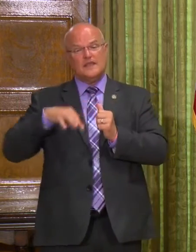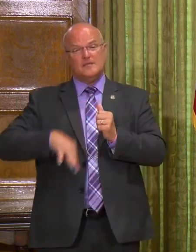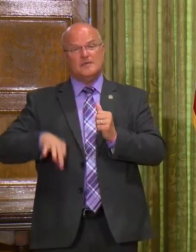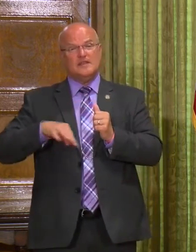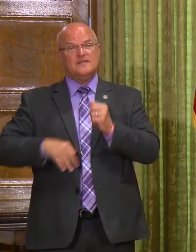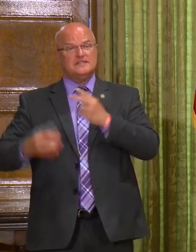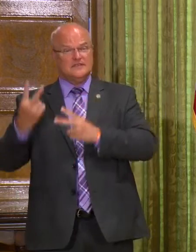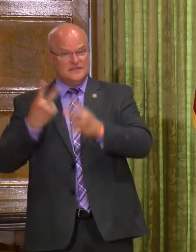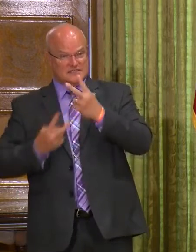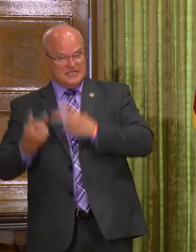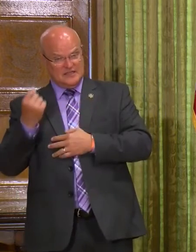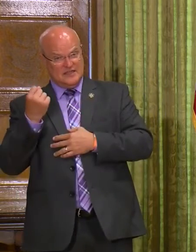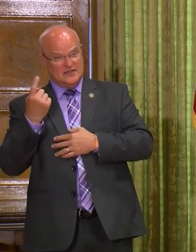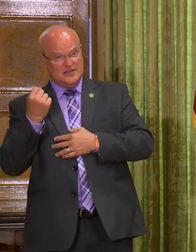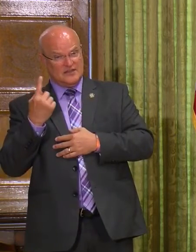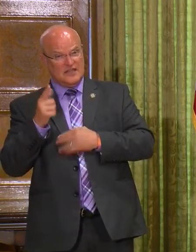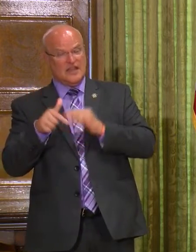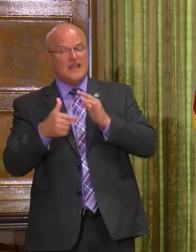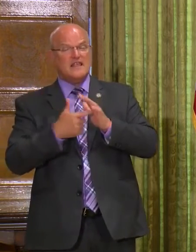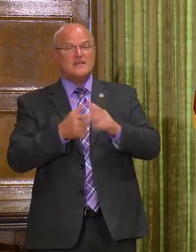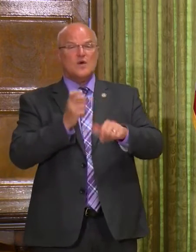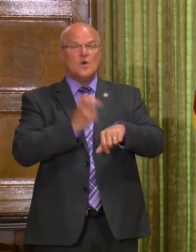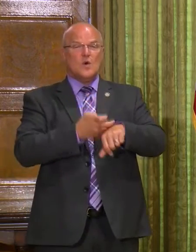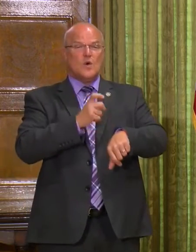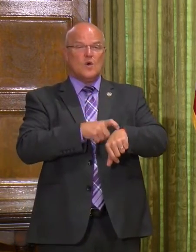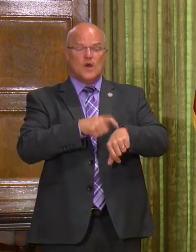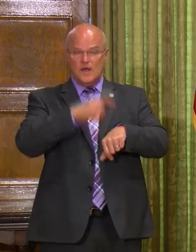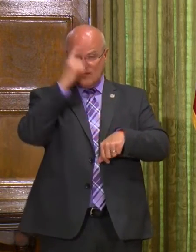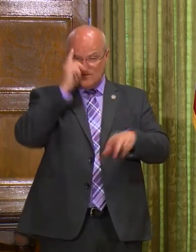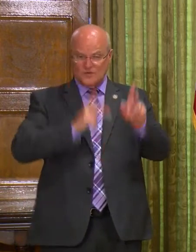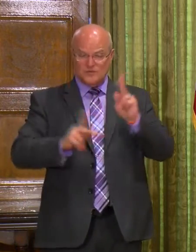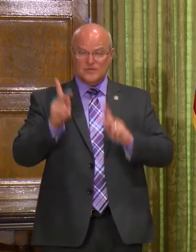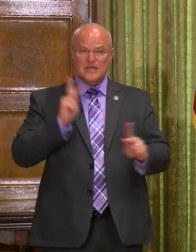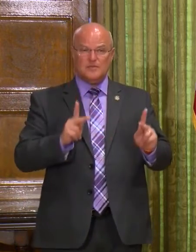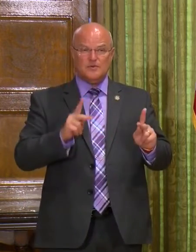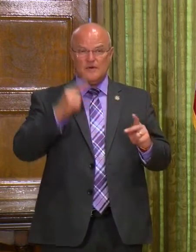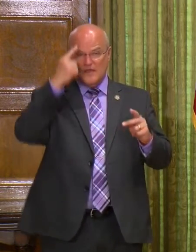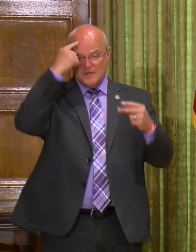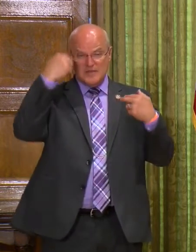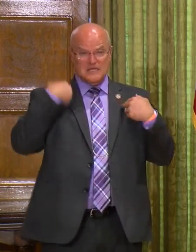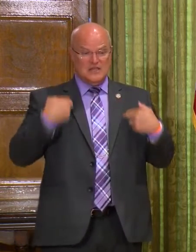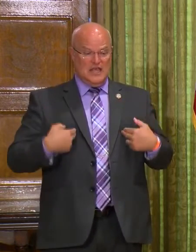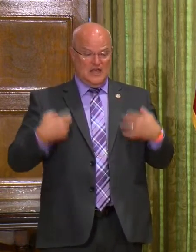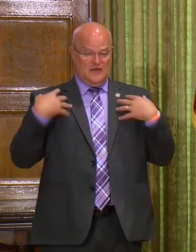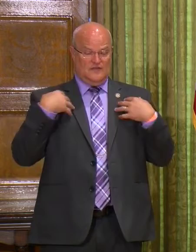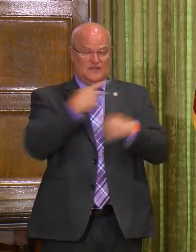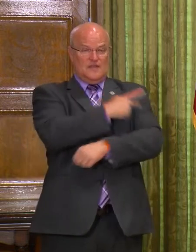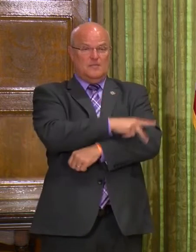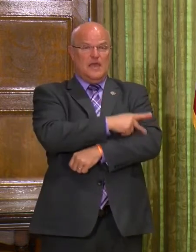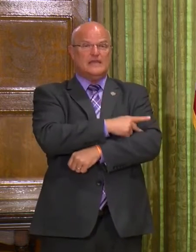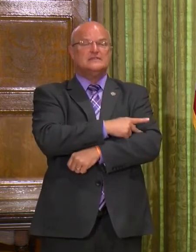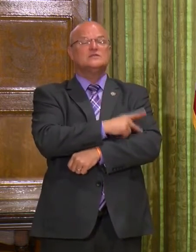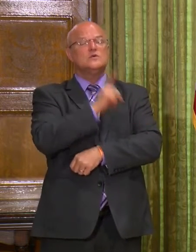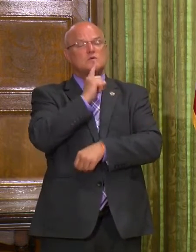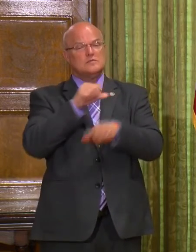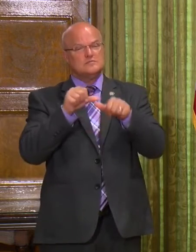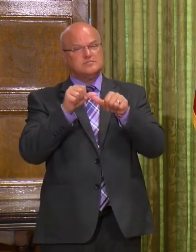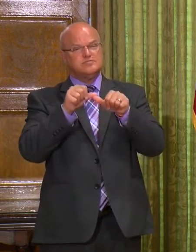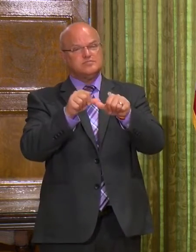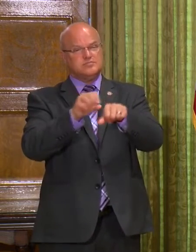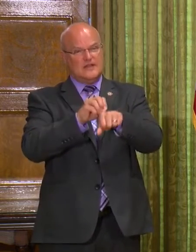benefits of visitation. This has been such a difficult time for our residents. The mental health of our patients has a real and lasting